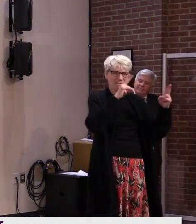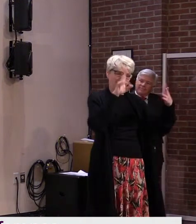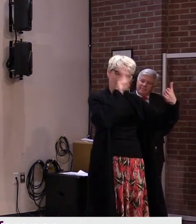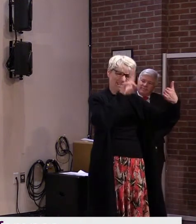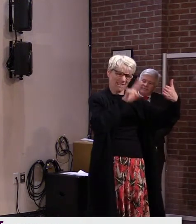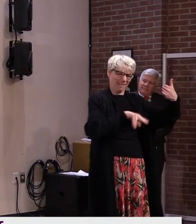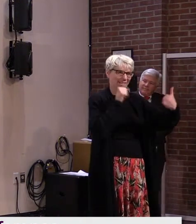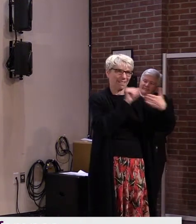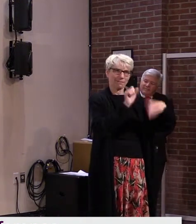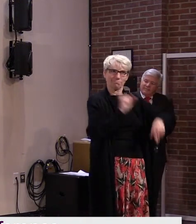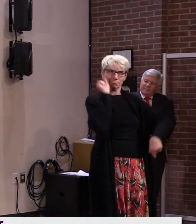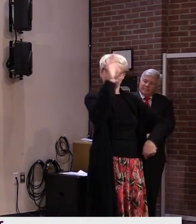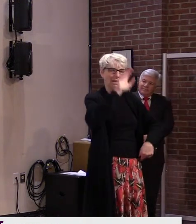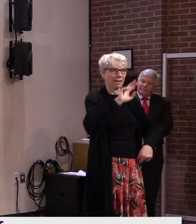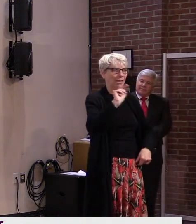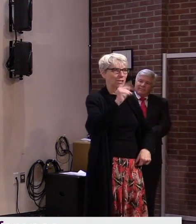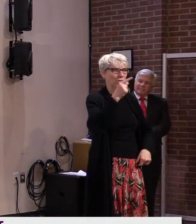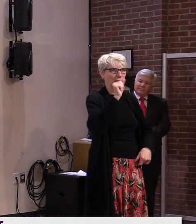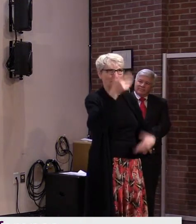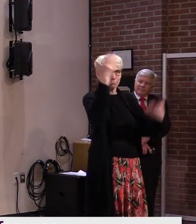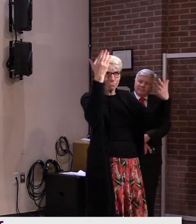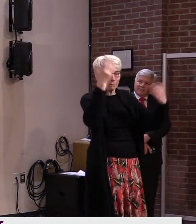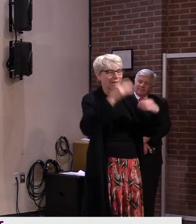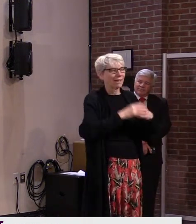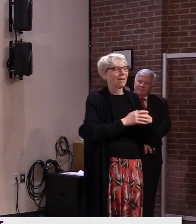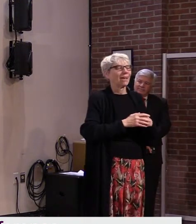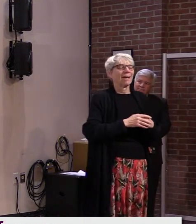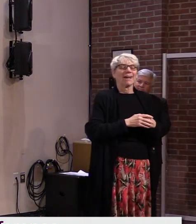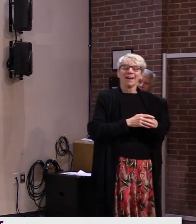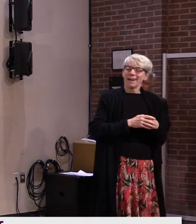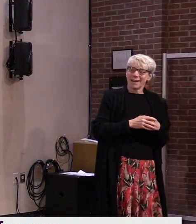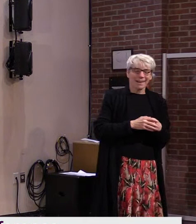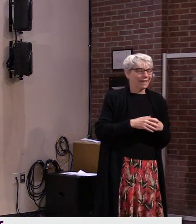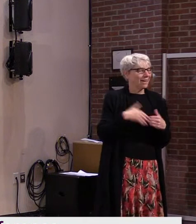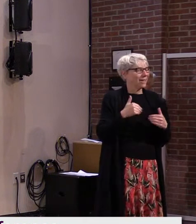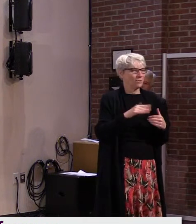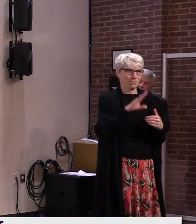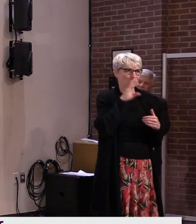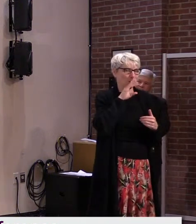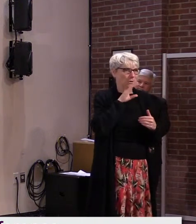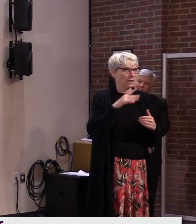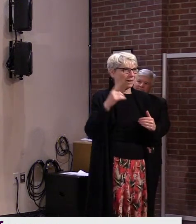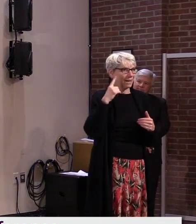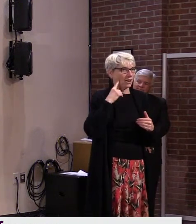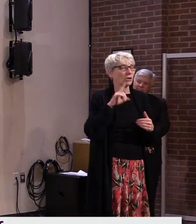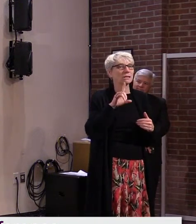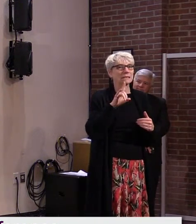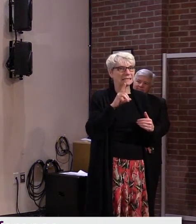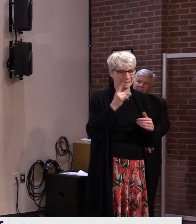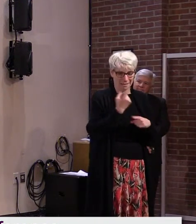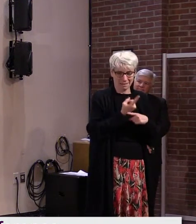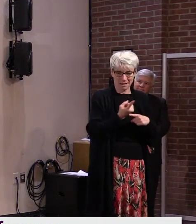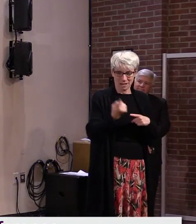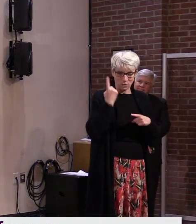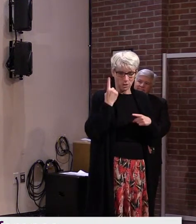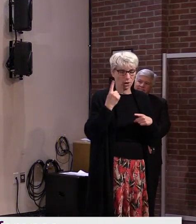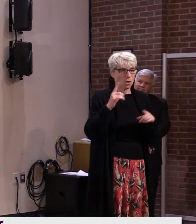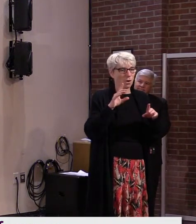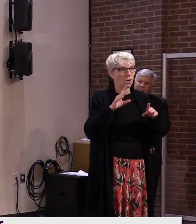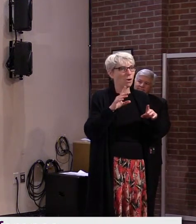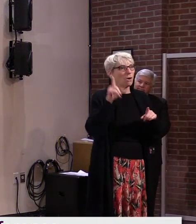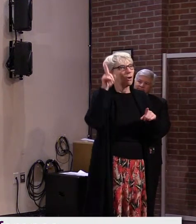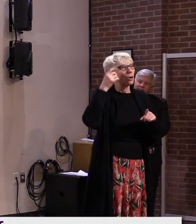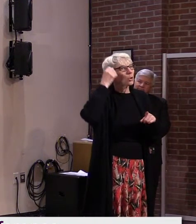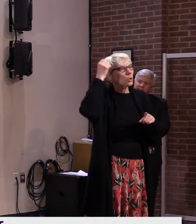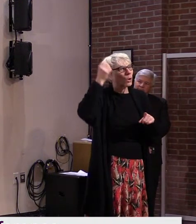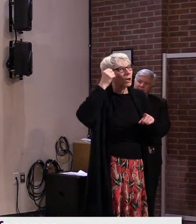be, asking the questions. It's very frustrating for me to hear that they opened up last week to Europe,